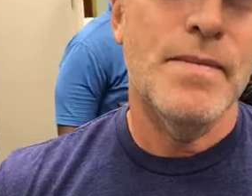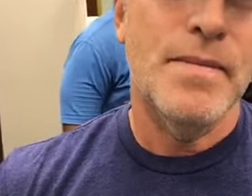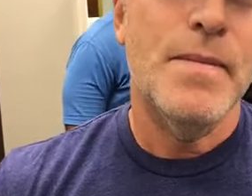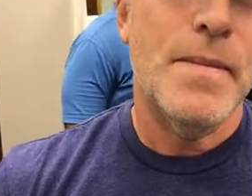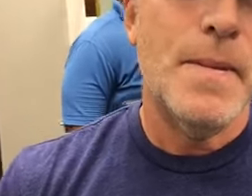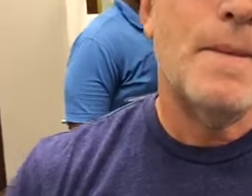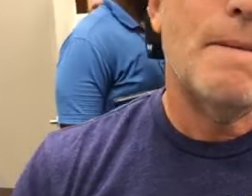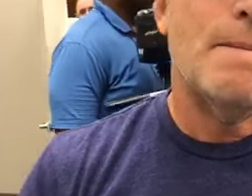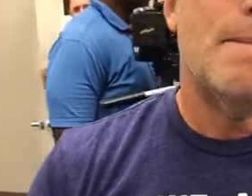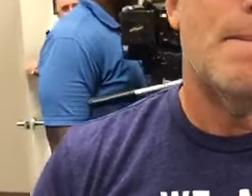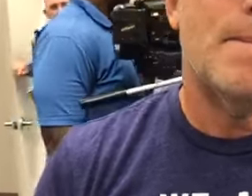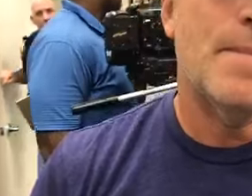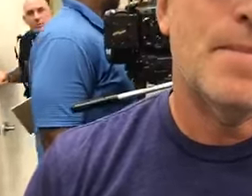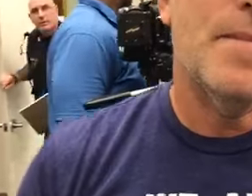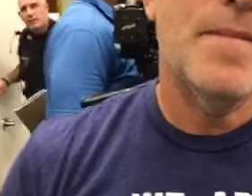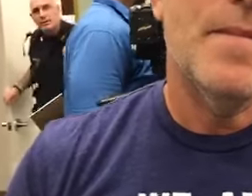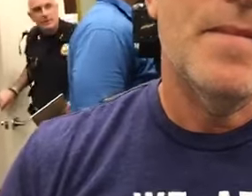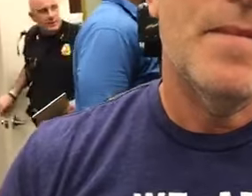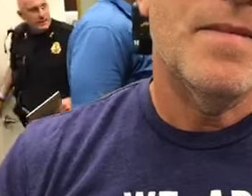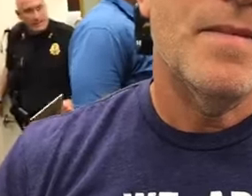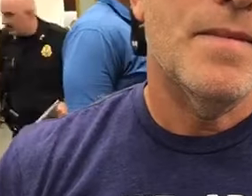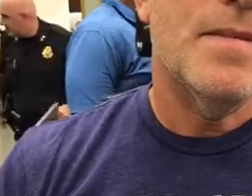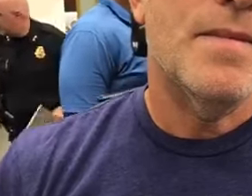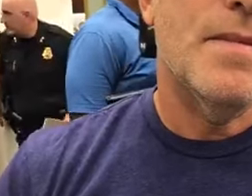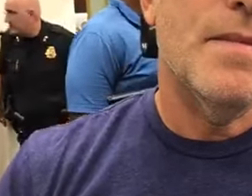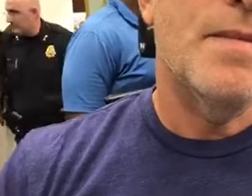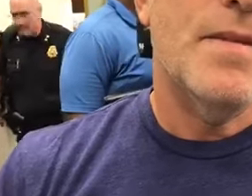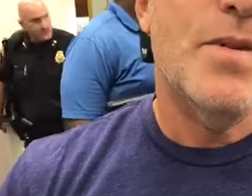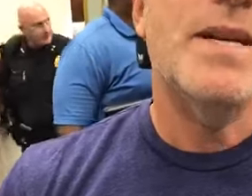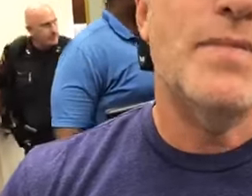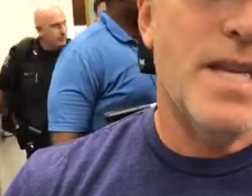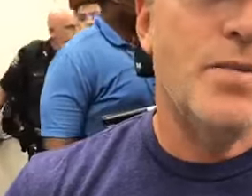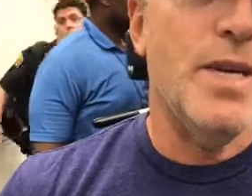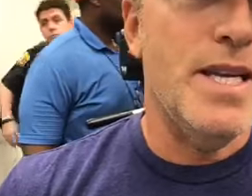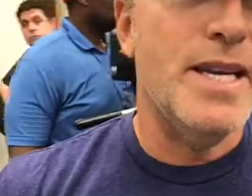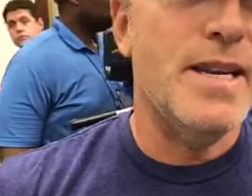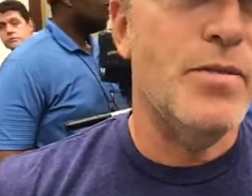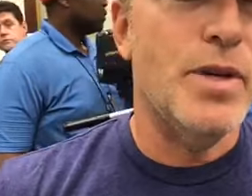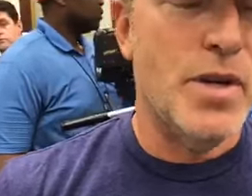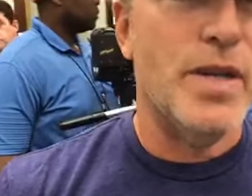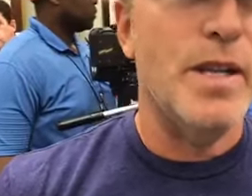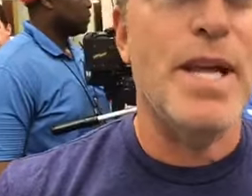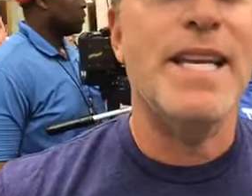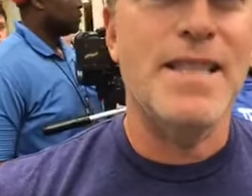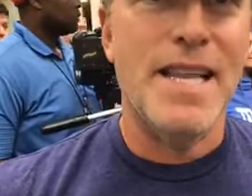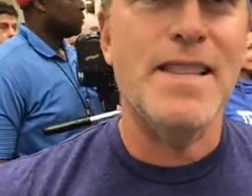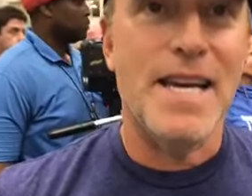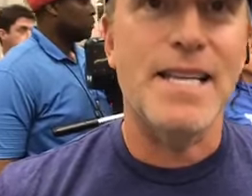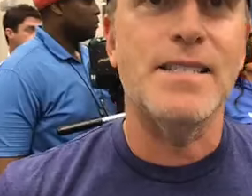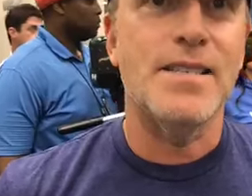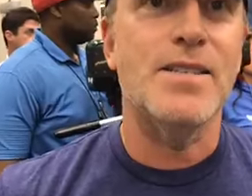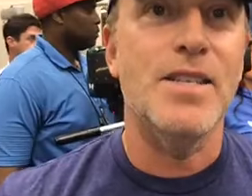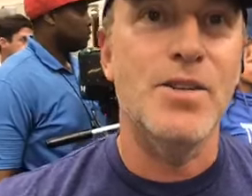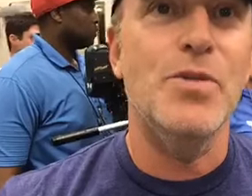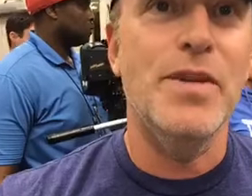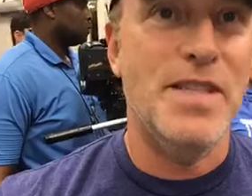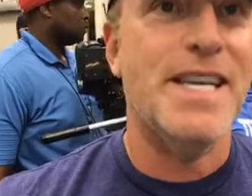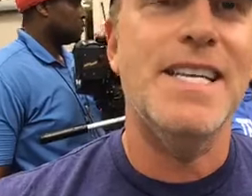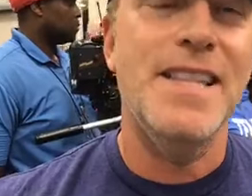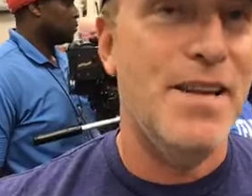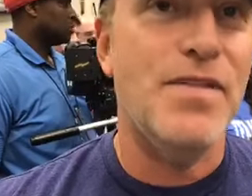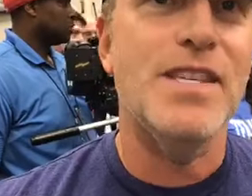people's sense of security in their own neighborhood, in their own homes. Right, and we're currently planning to light the heights. So